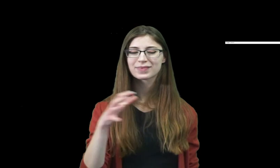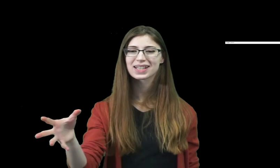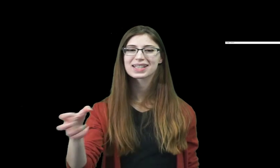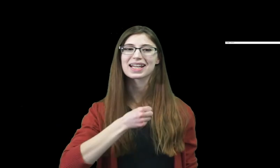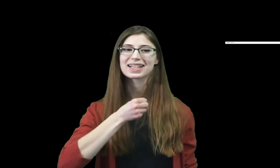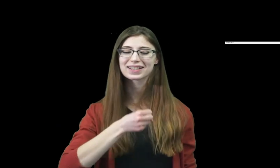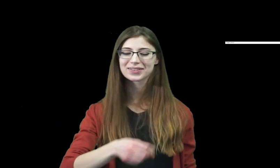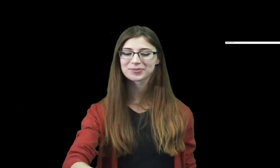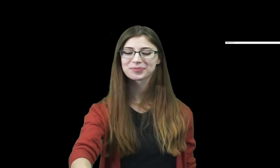Take.